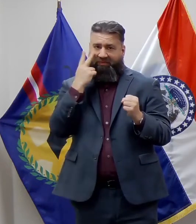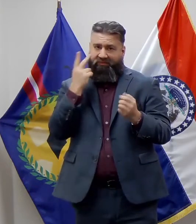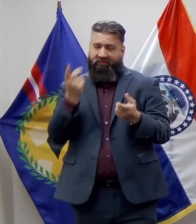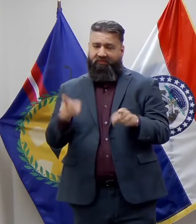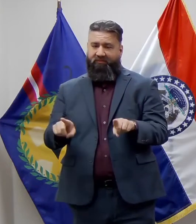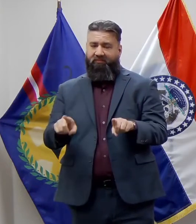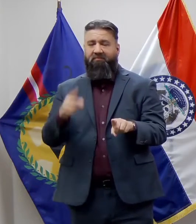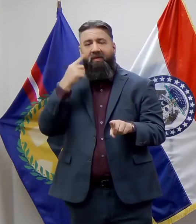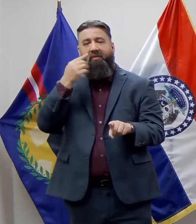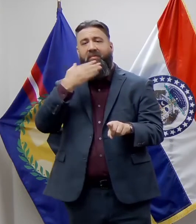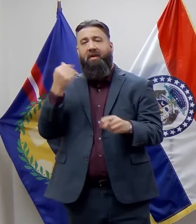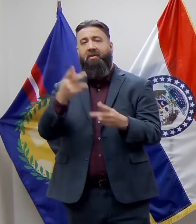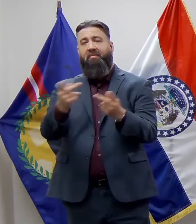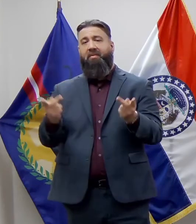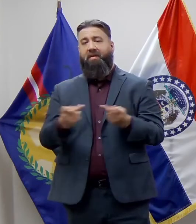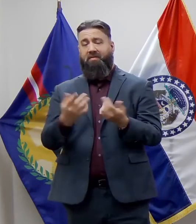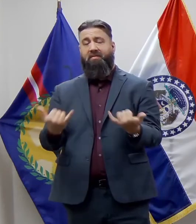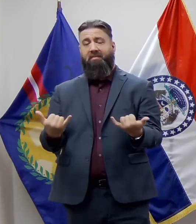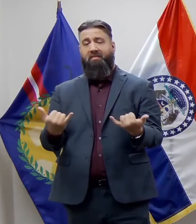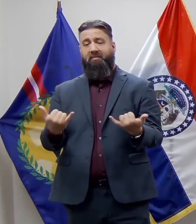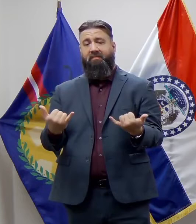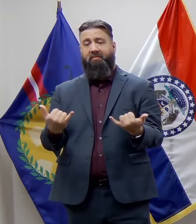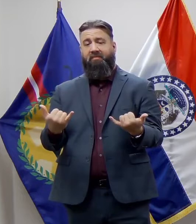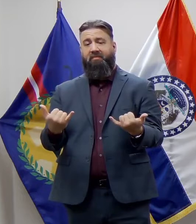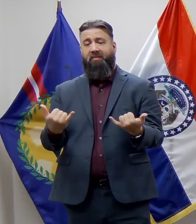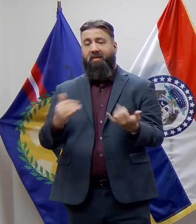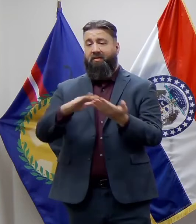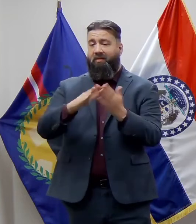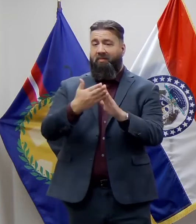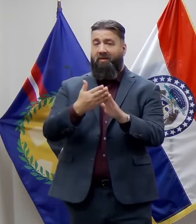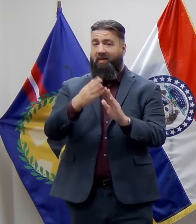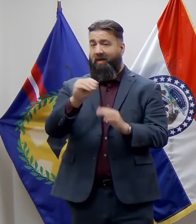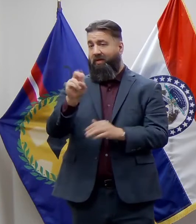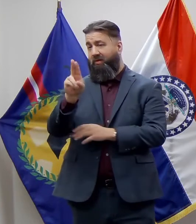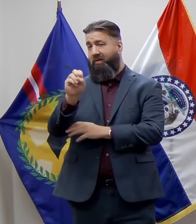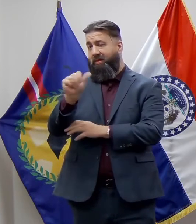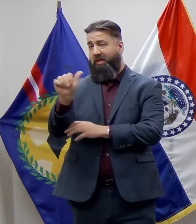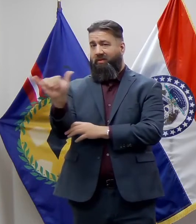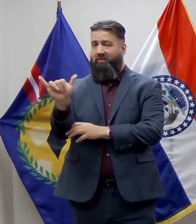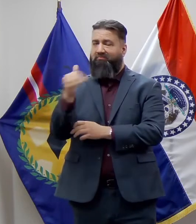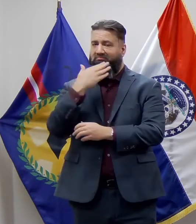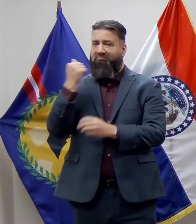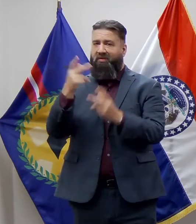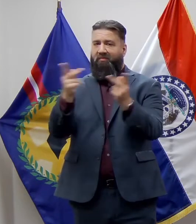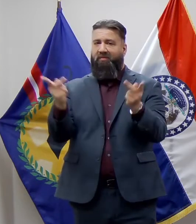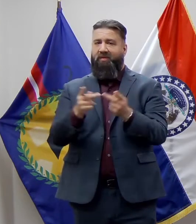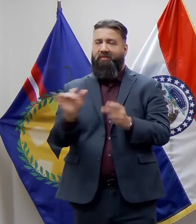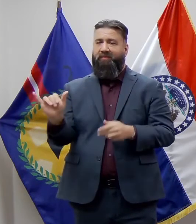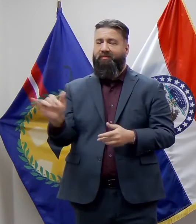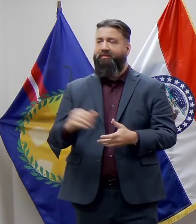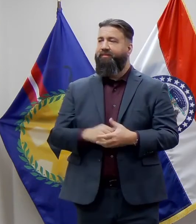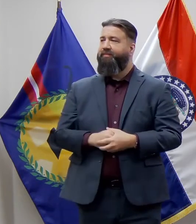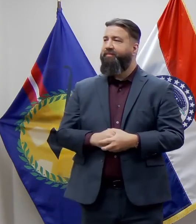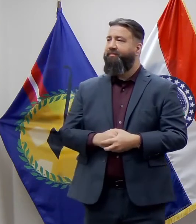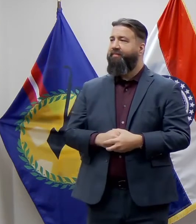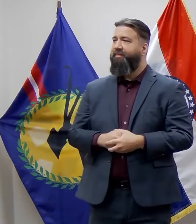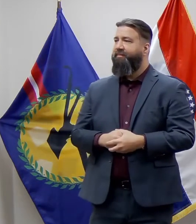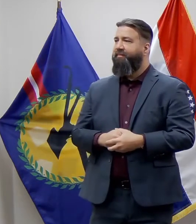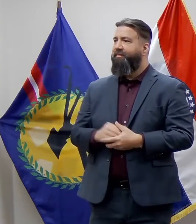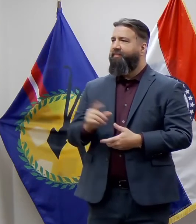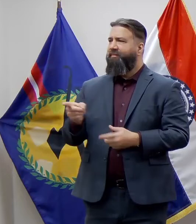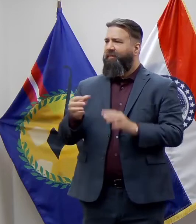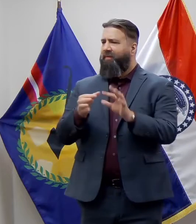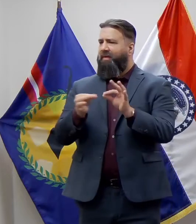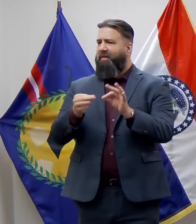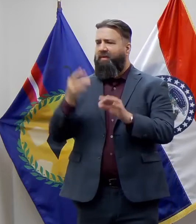much better place as a community and a much better place as a country in responding to the COVID pandemic. You touched a little bit on the RAM